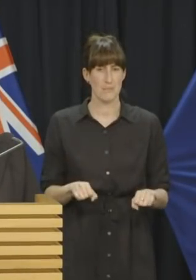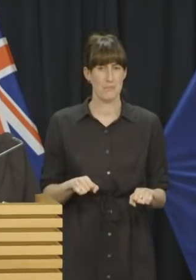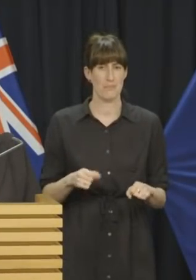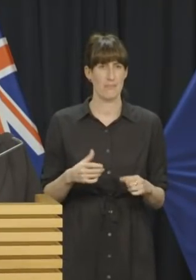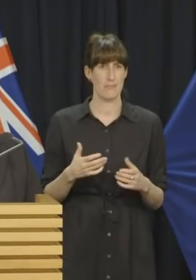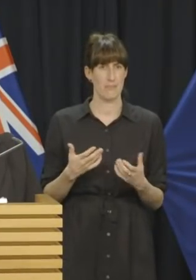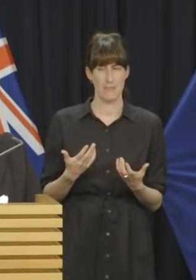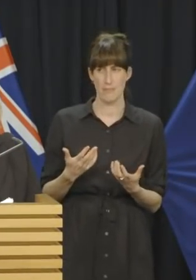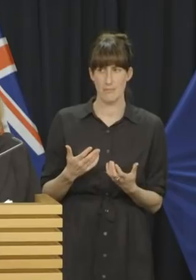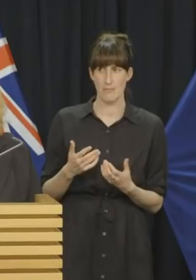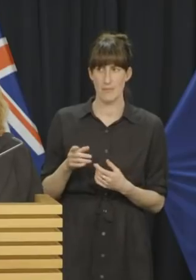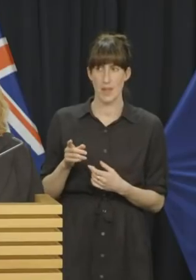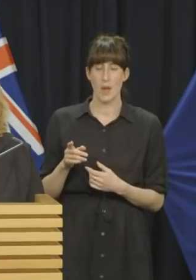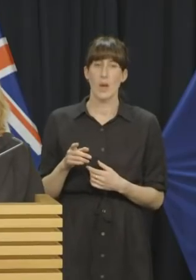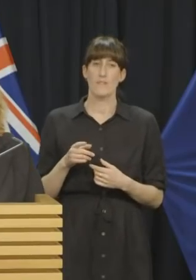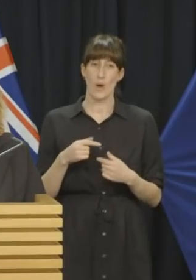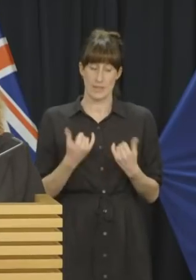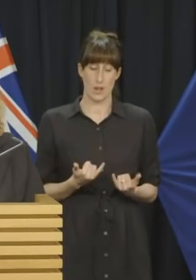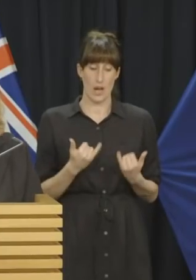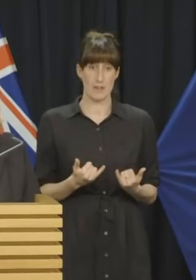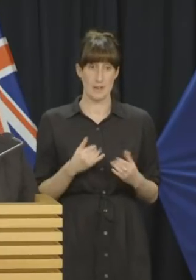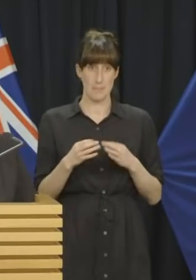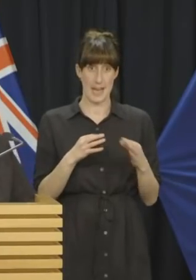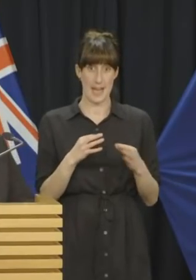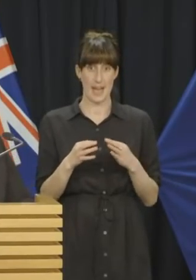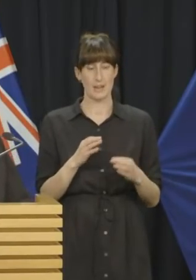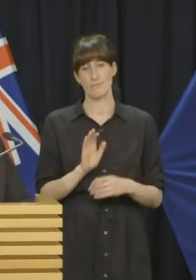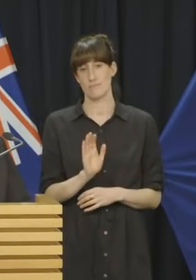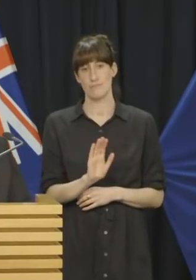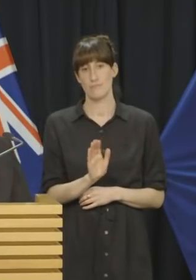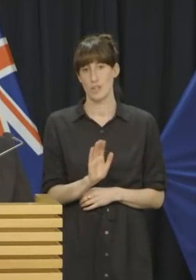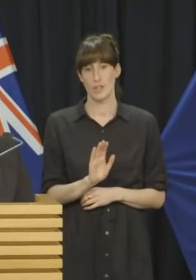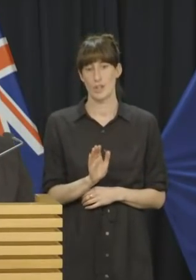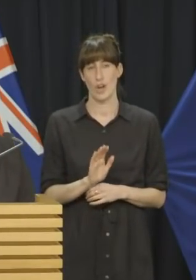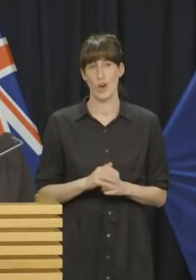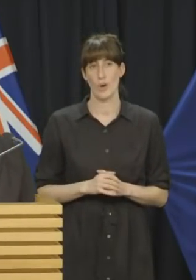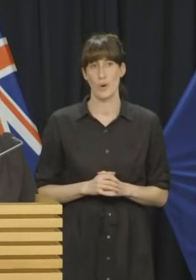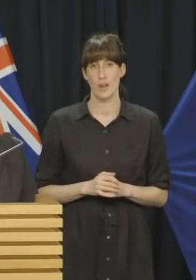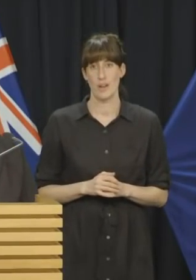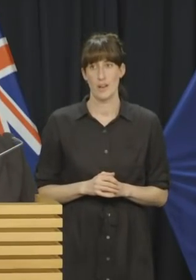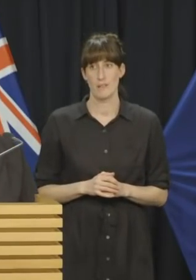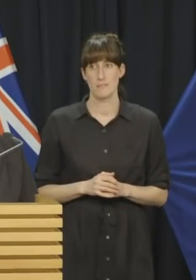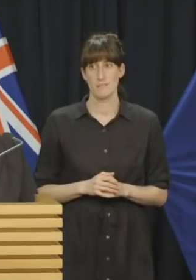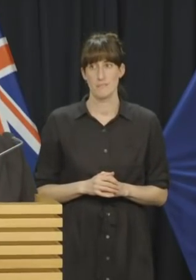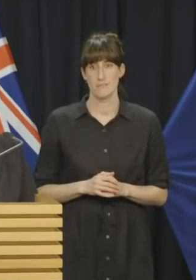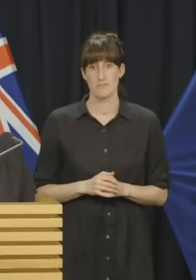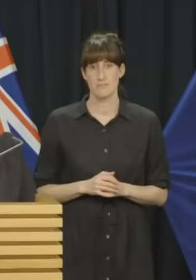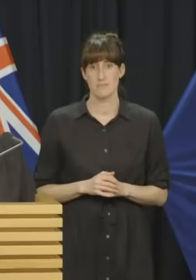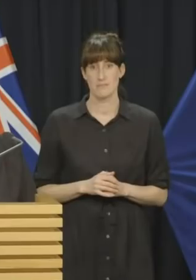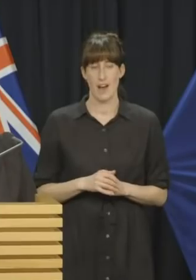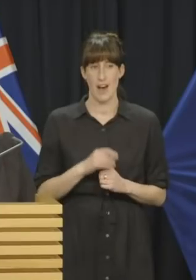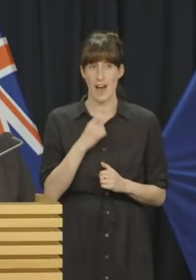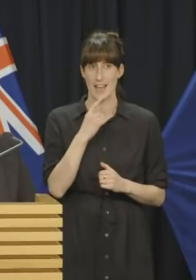that we've settled on, that is not the likely scenario at this stage. But look, I